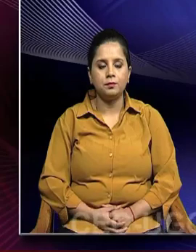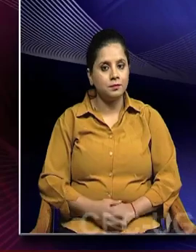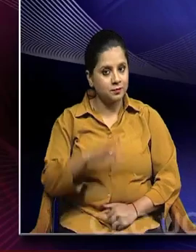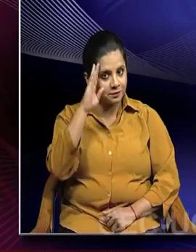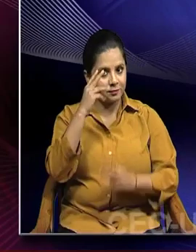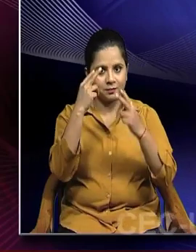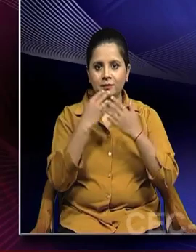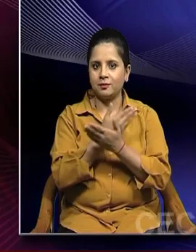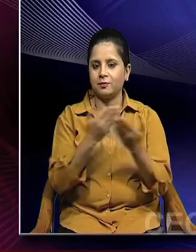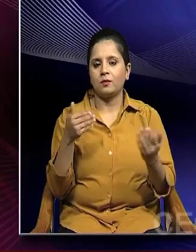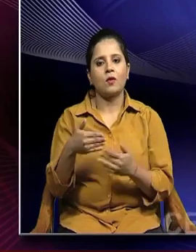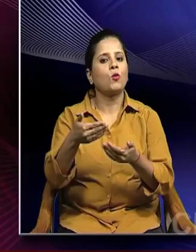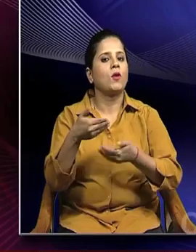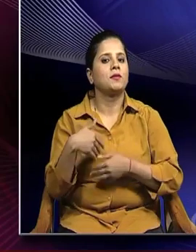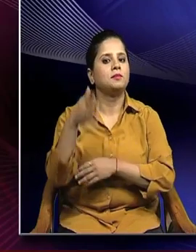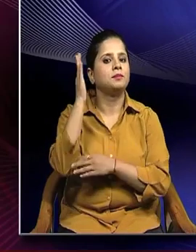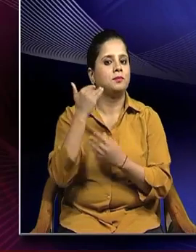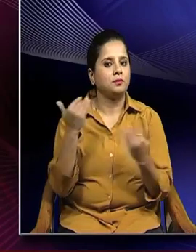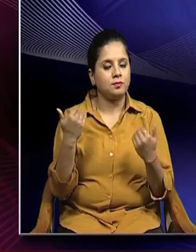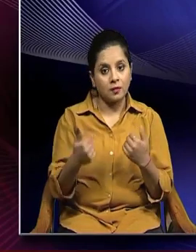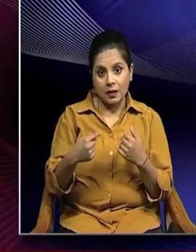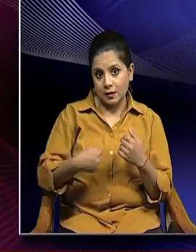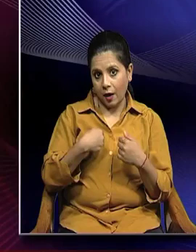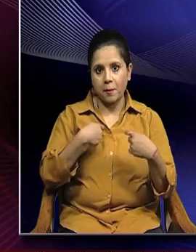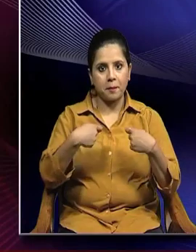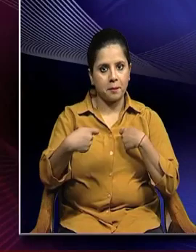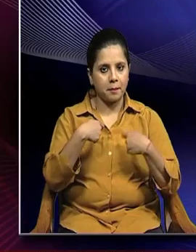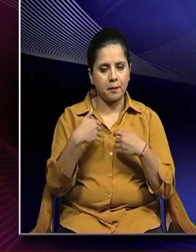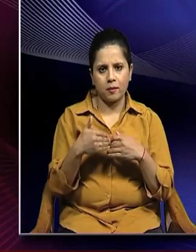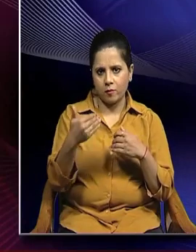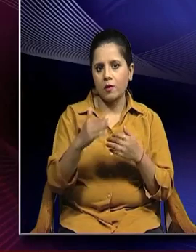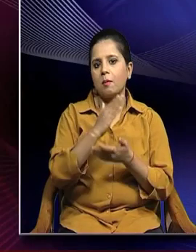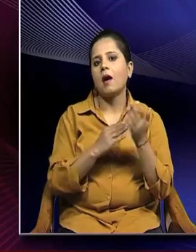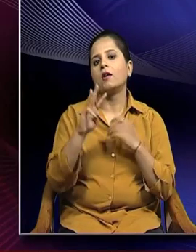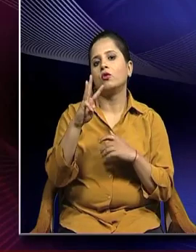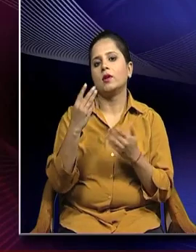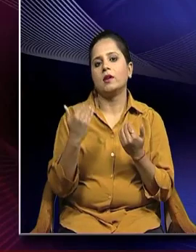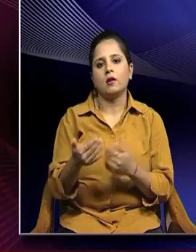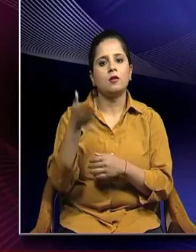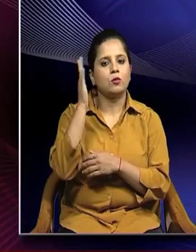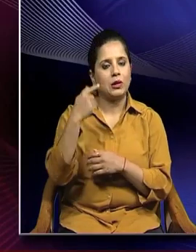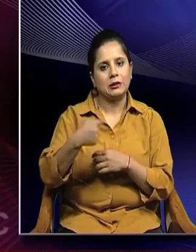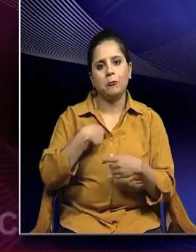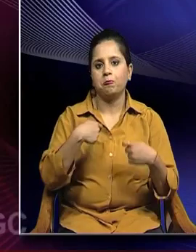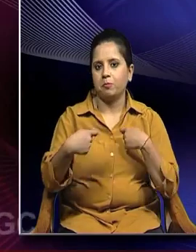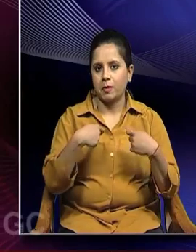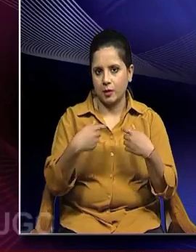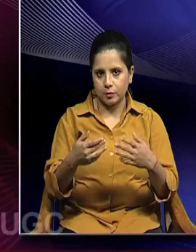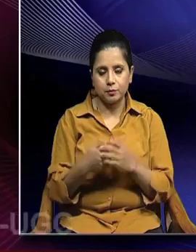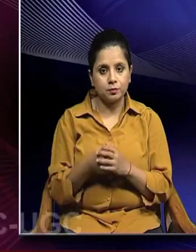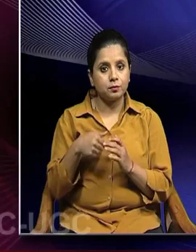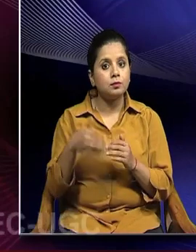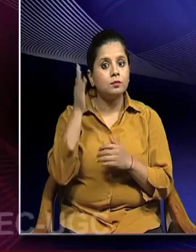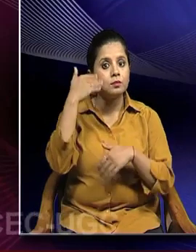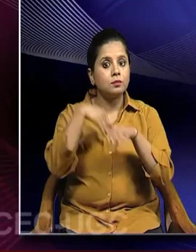Hello viewers, welcome to our lecture series on self-management. This is going to be part 3 of our lectures on self-management under